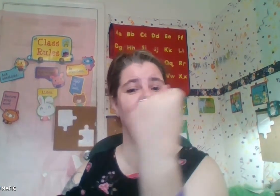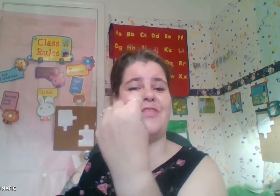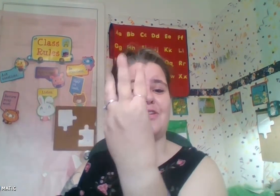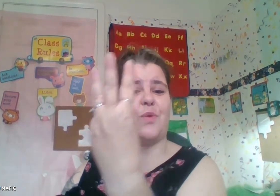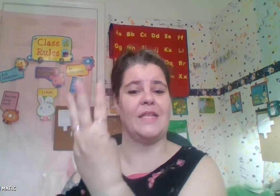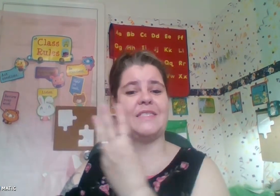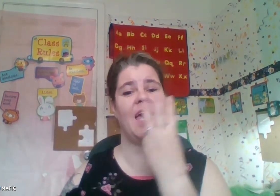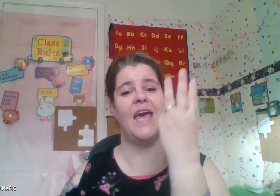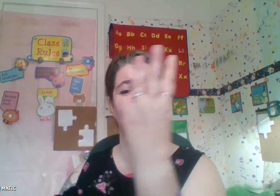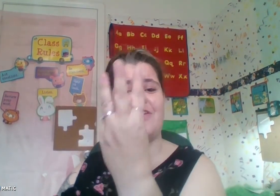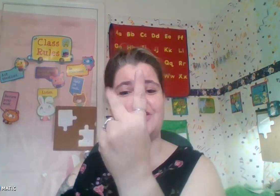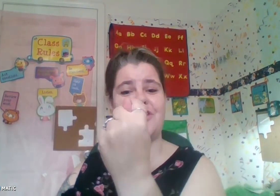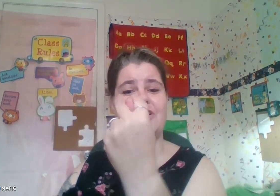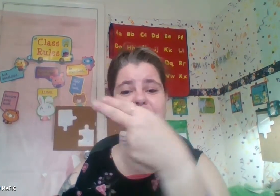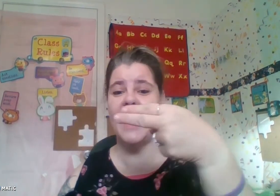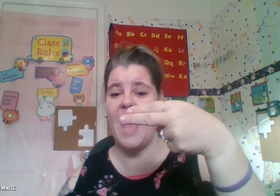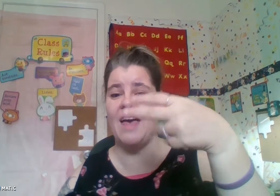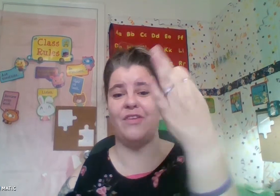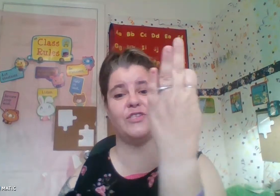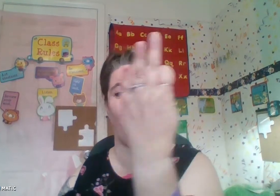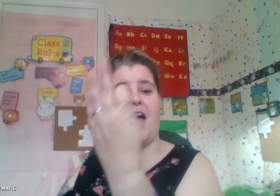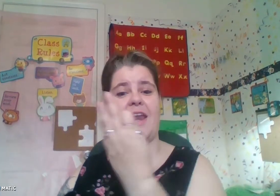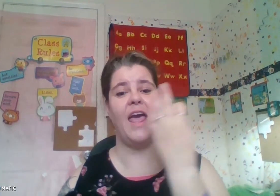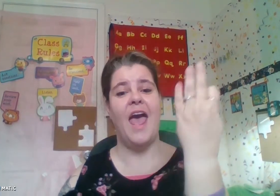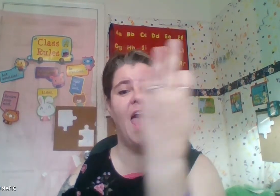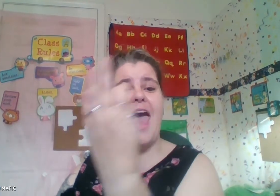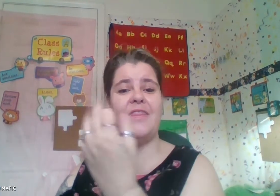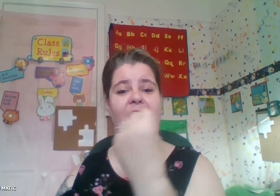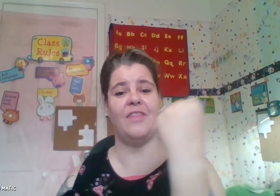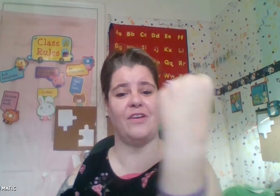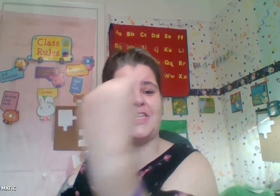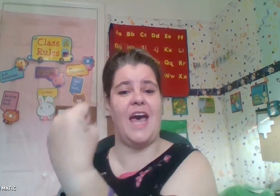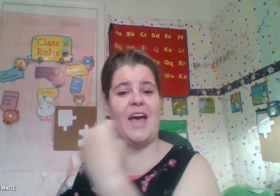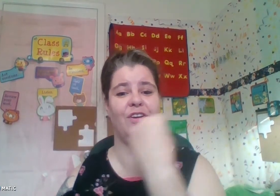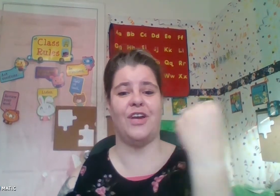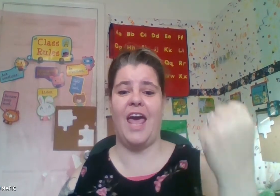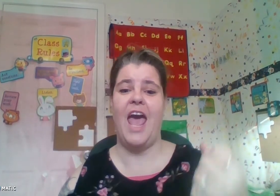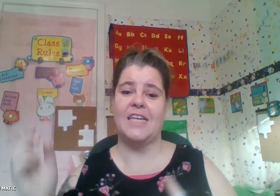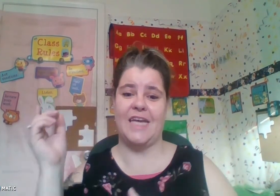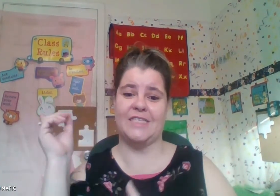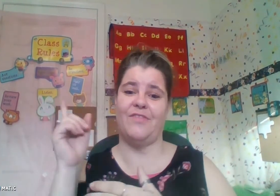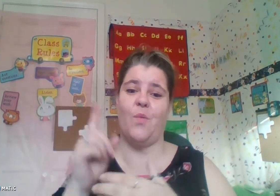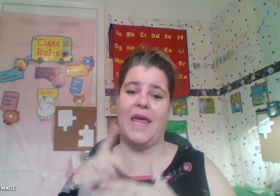and there's Wednesday, there's Thursday and there's Friday, and then there's Saturday. Days of the